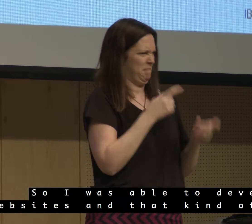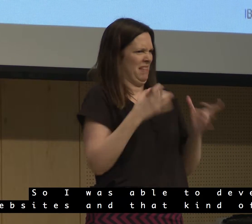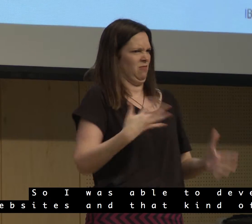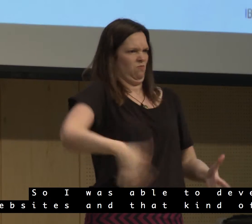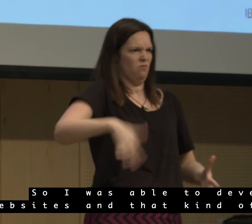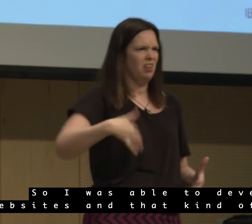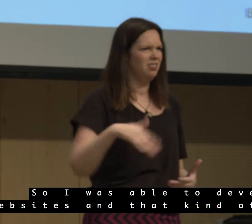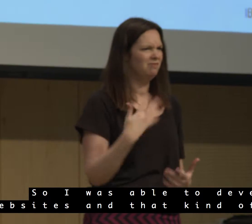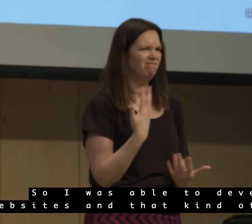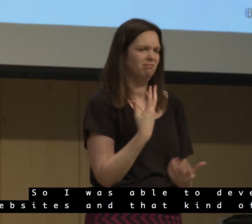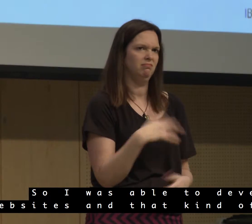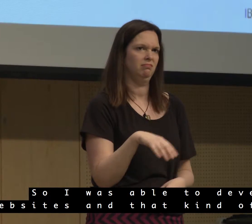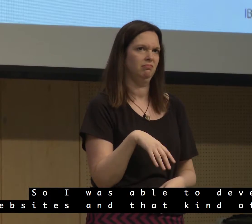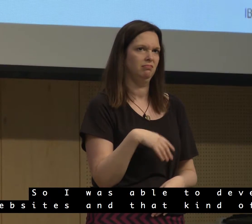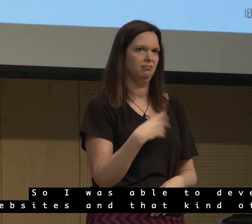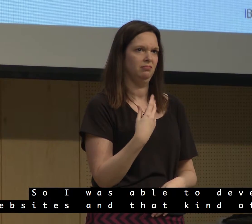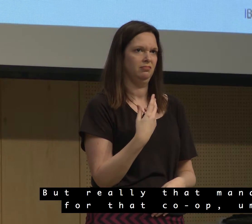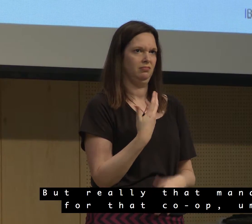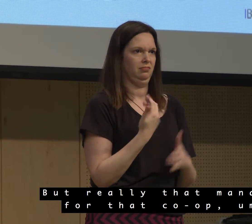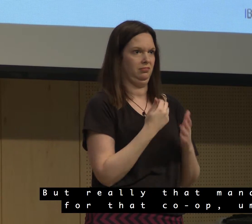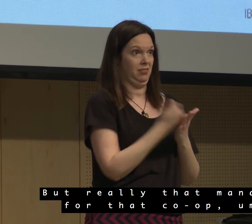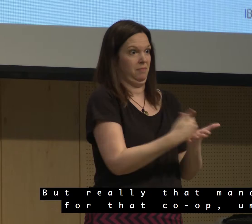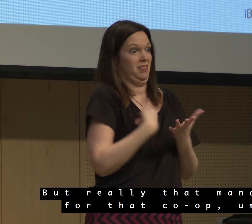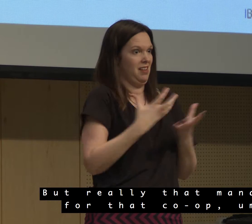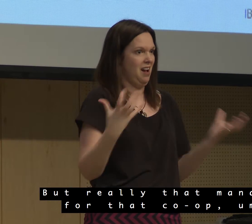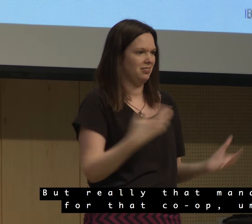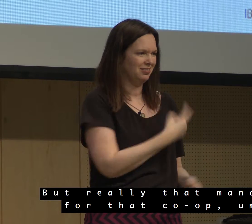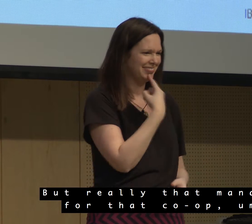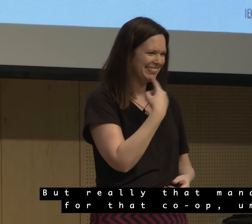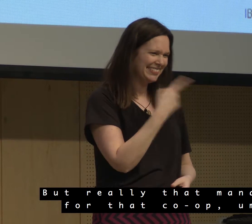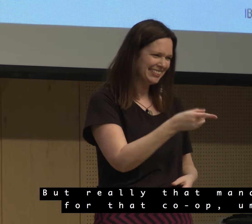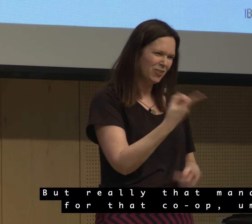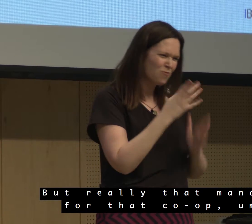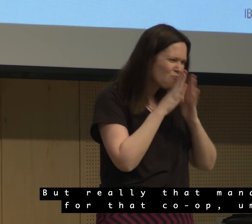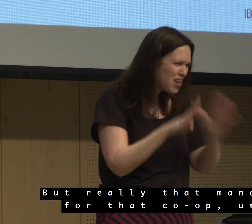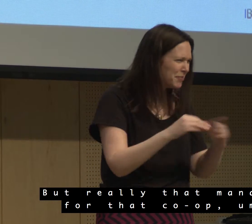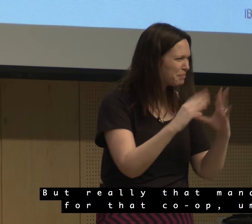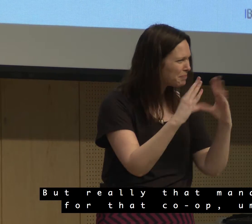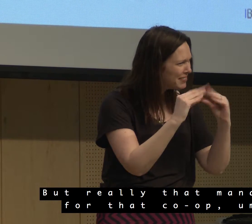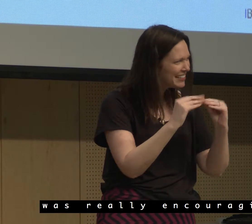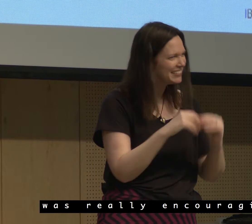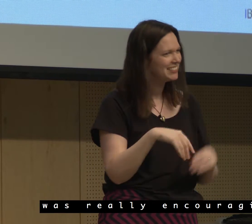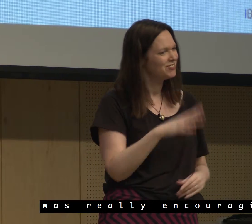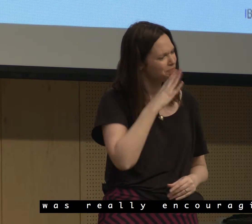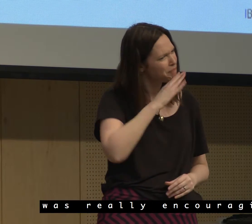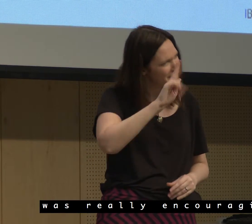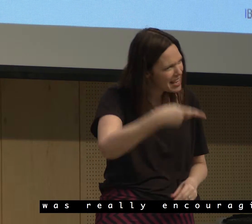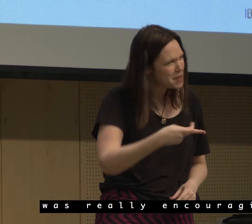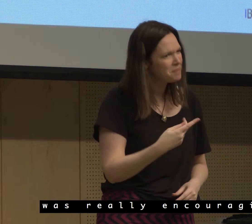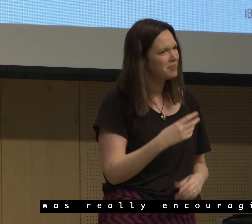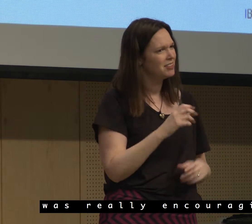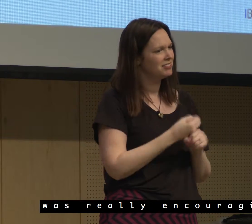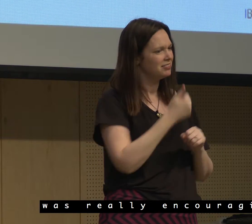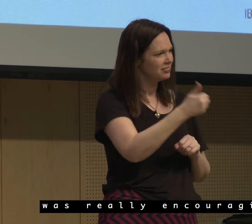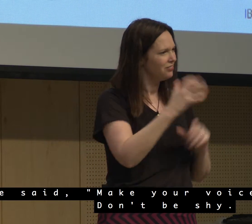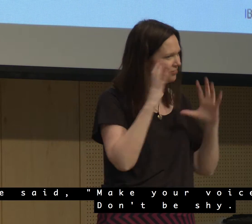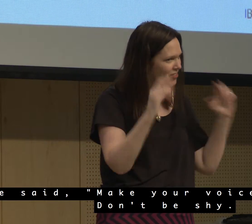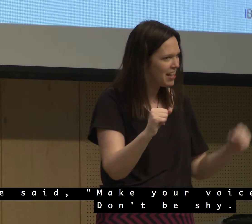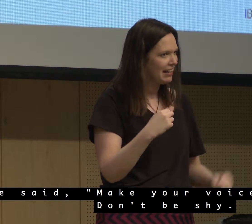develop websites and that kind of thing. But really that manager for that co-op was really encouraging. He said,